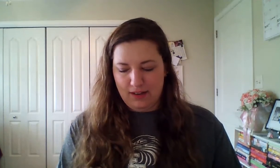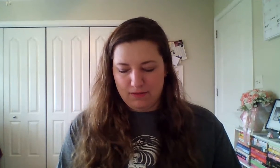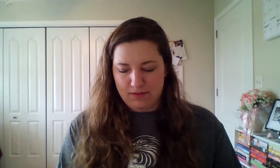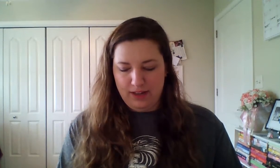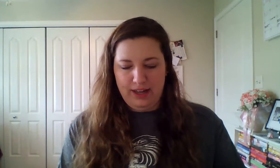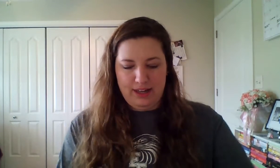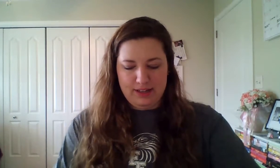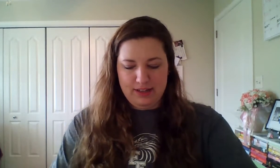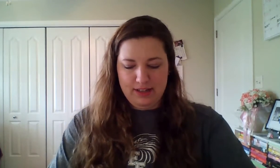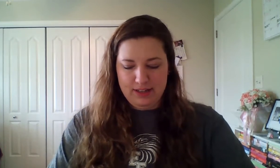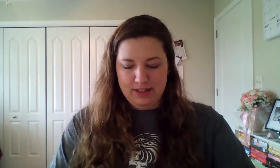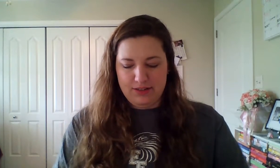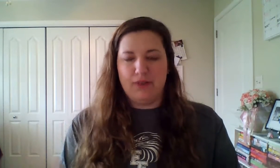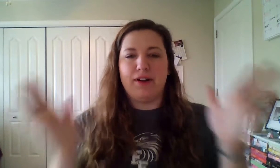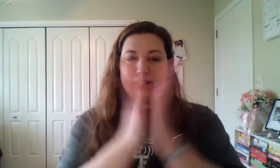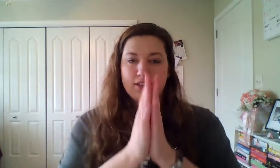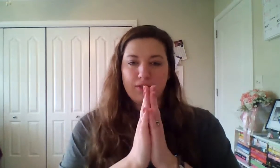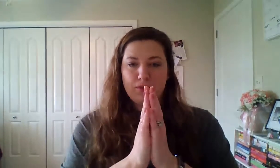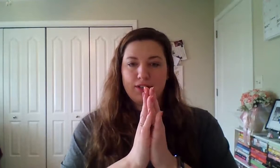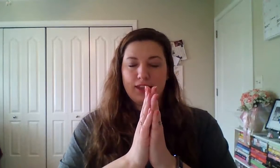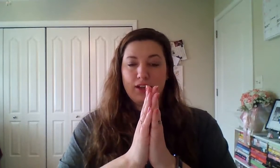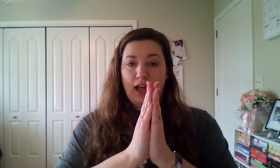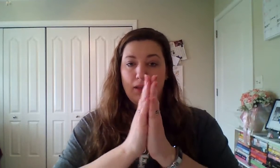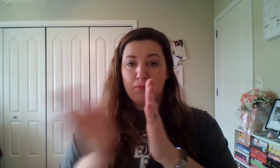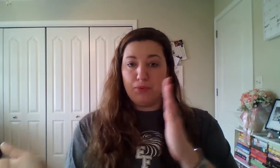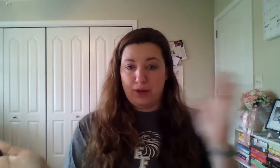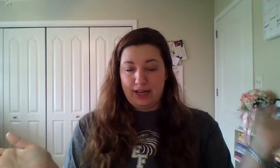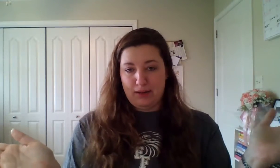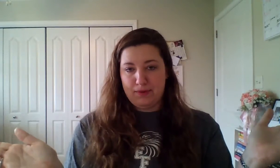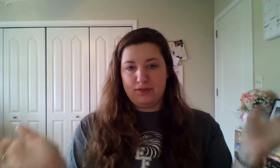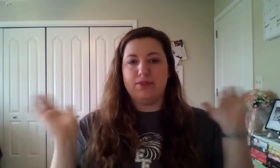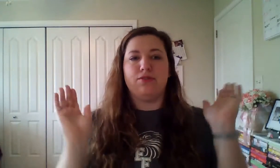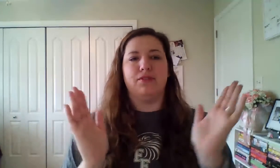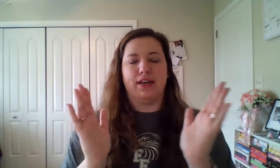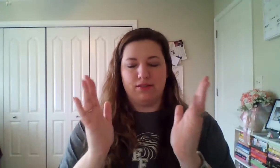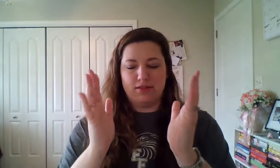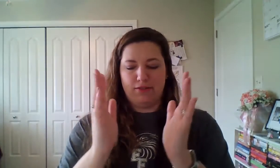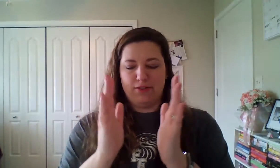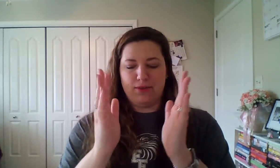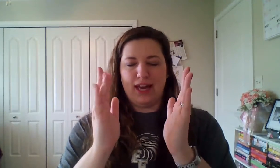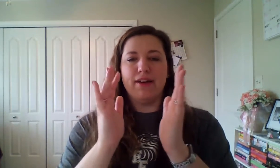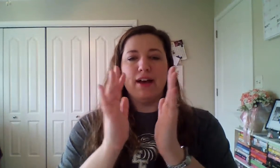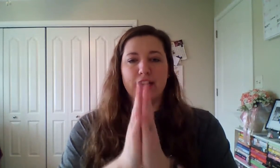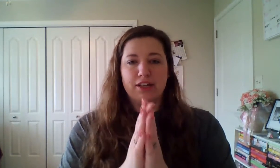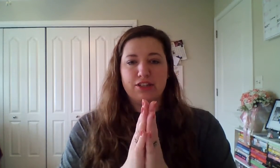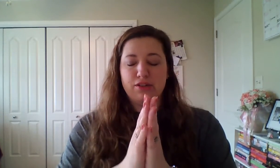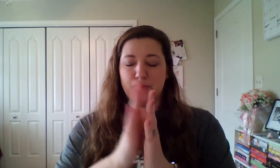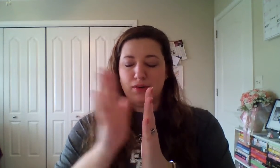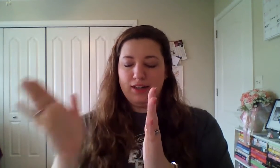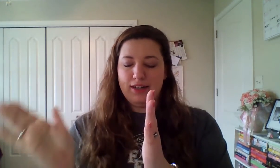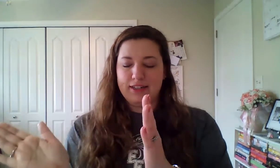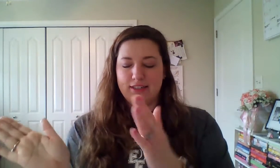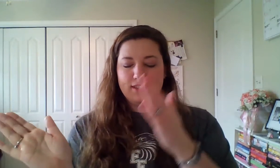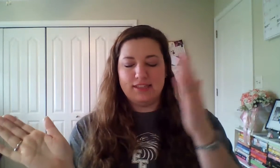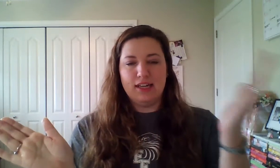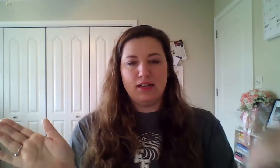All right, so now we're going to start with the word together and then break it up into its two sounds. So first we have zoo, Z,